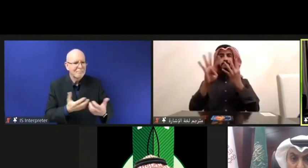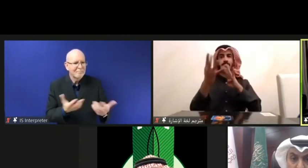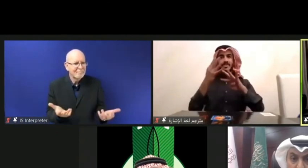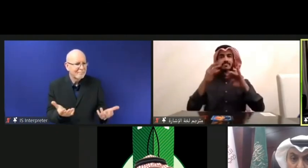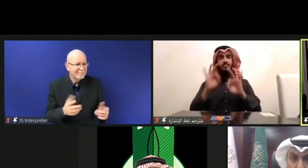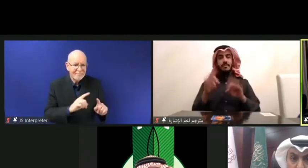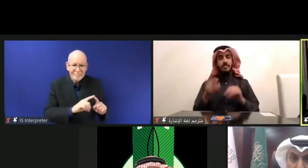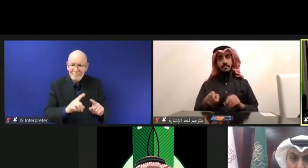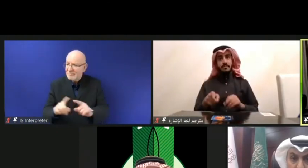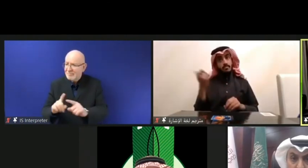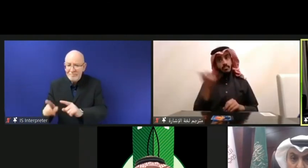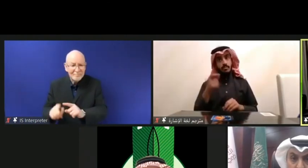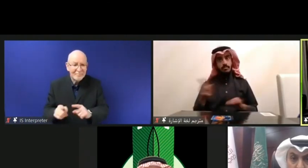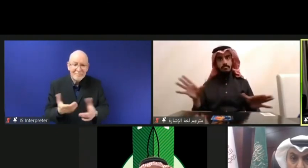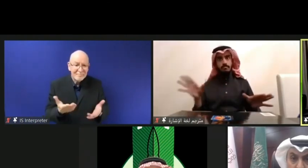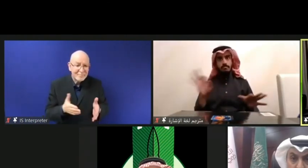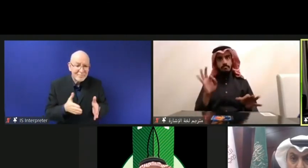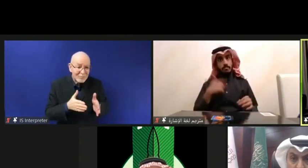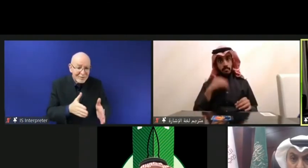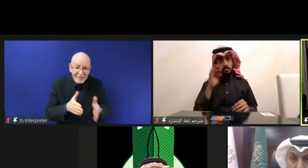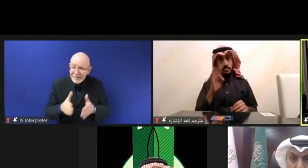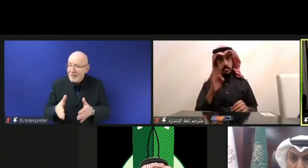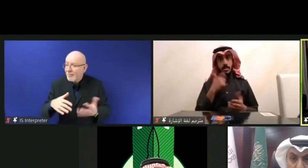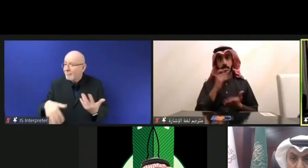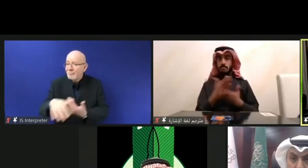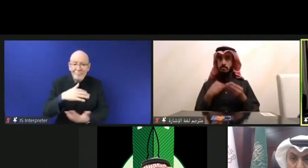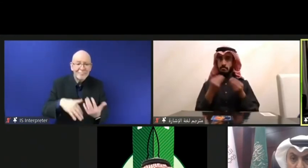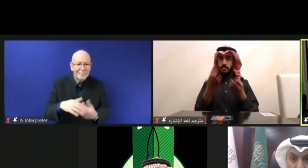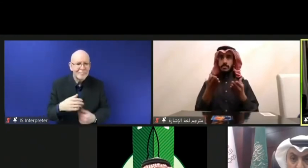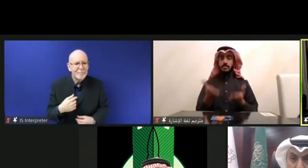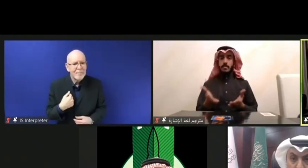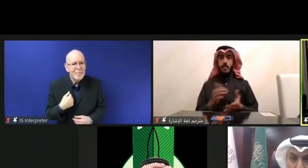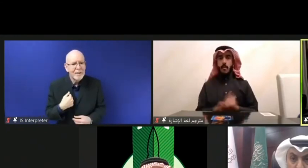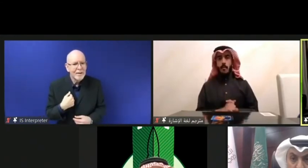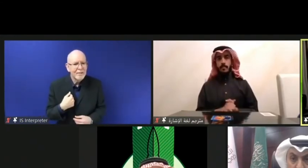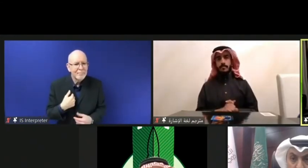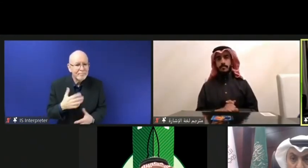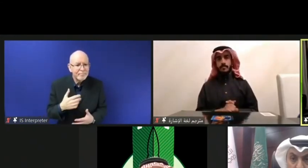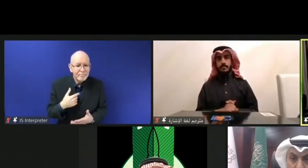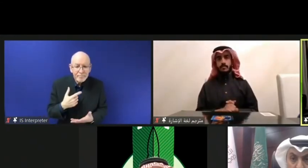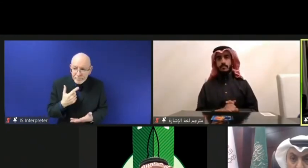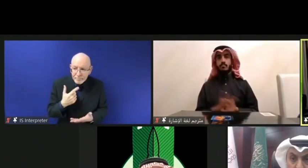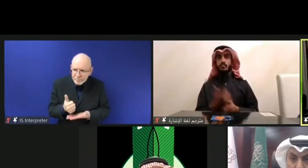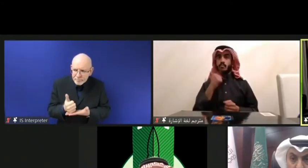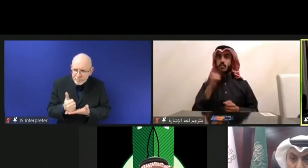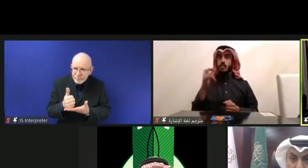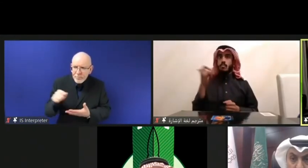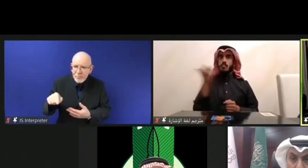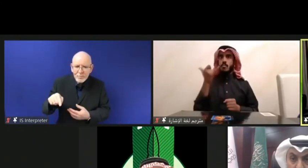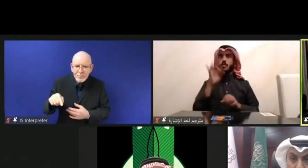municipality to a great extent on how to create that environment. We are